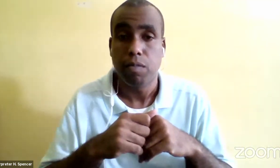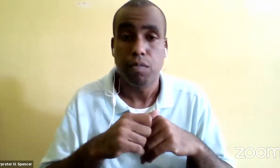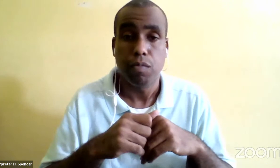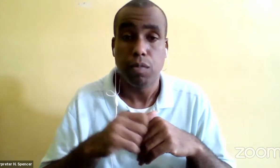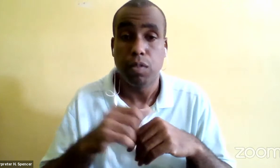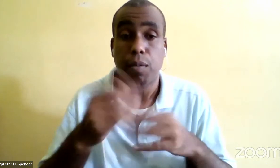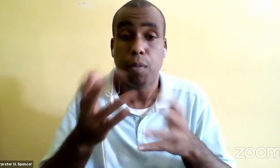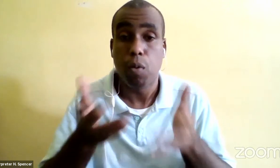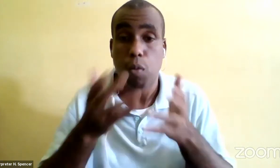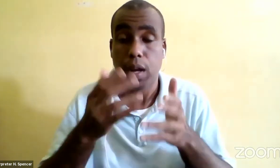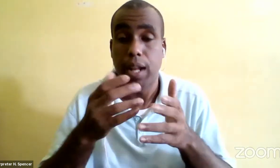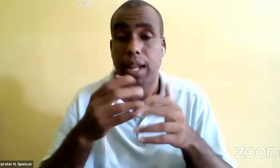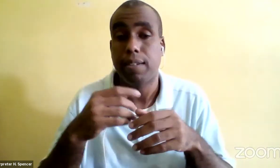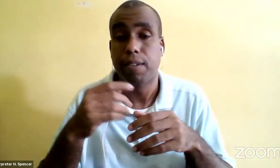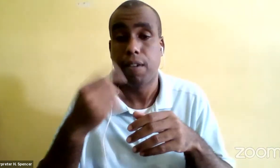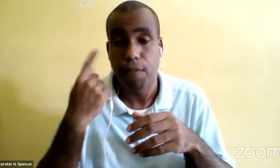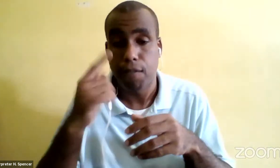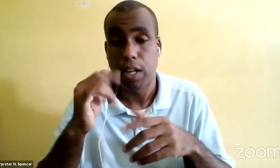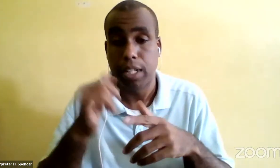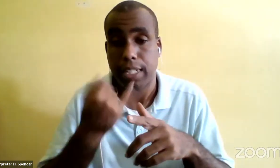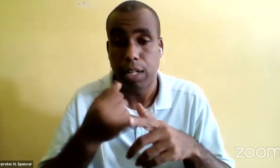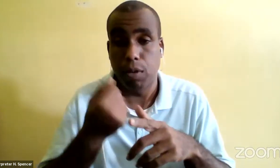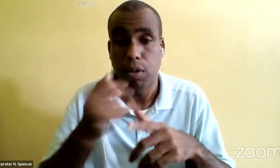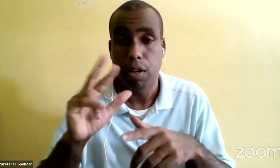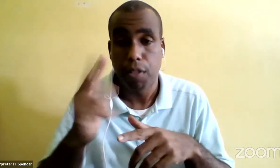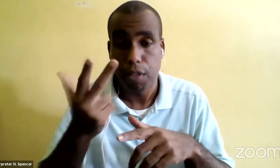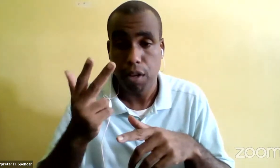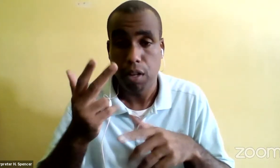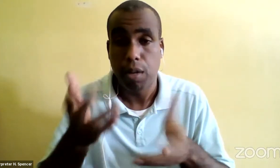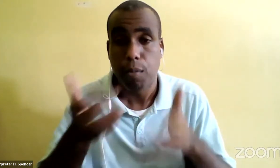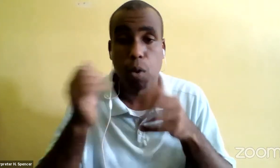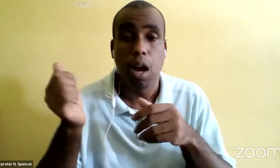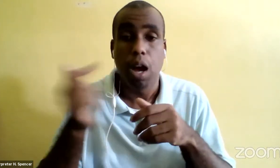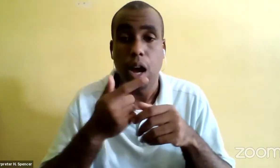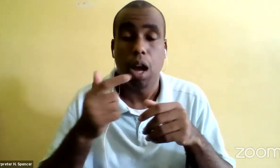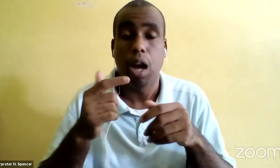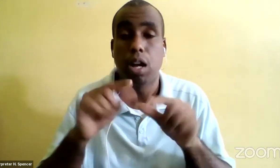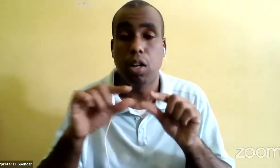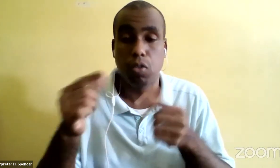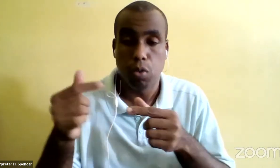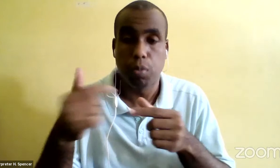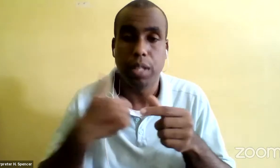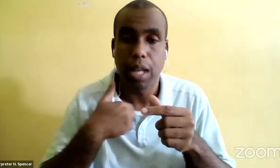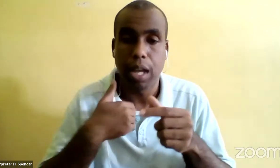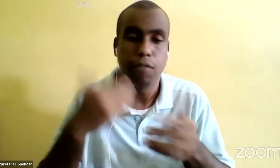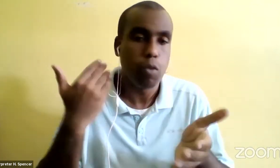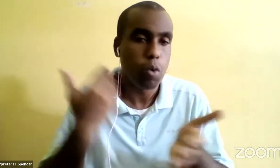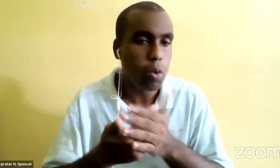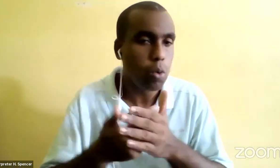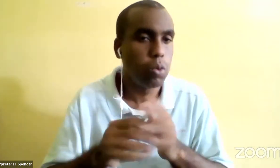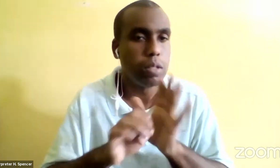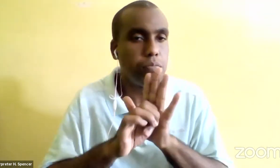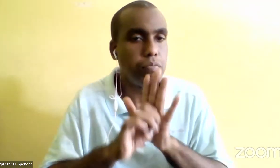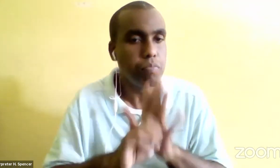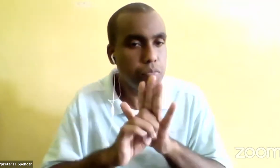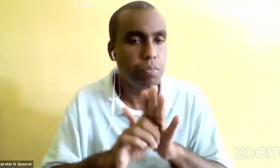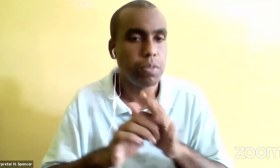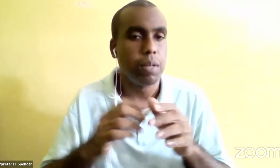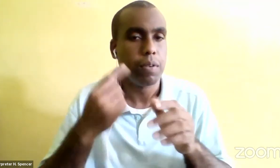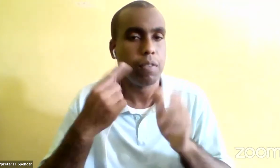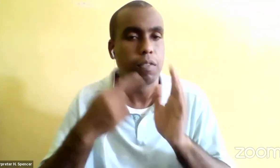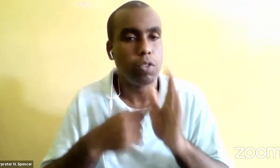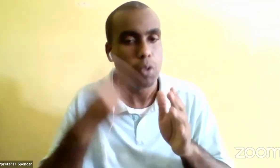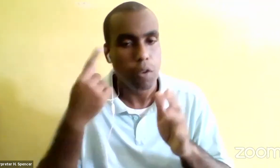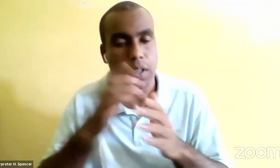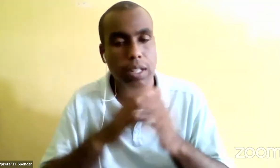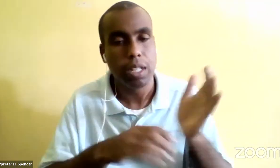want everybody in all groups I supervise to have a really good version of chapters 1 to 3. Because I don't care whether you finish it December